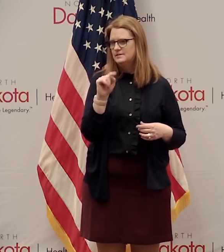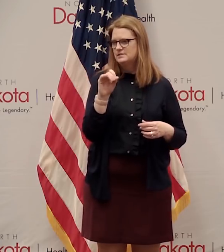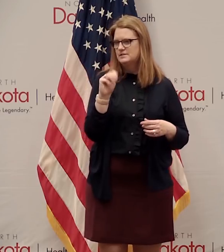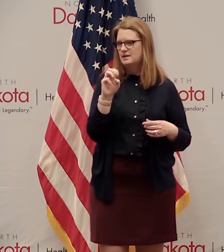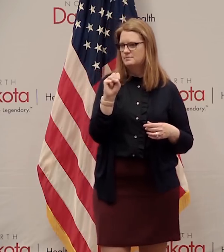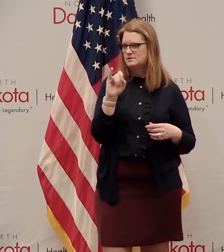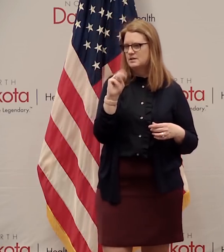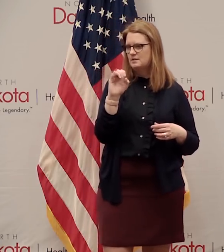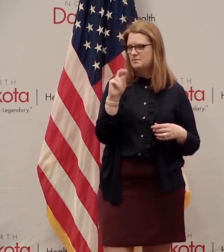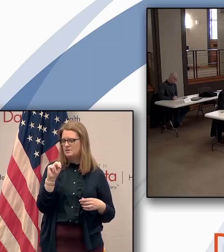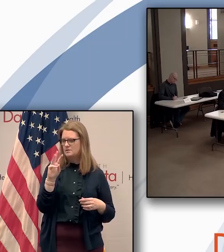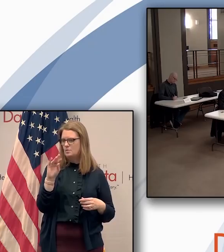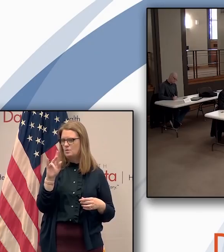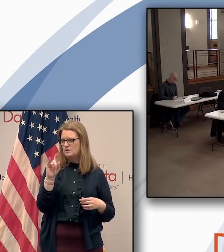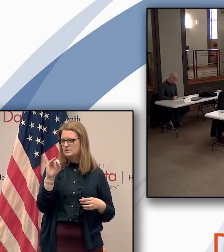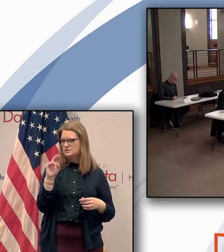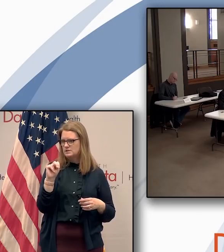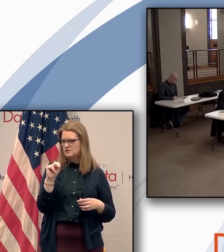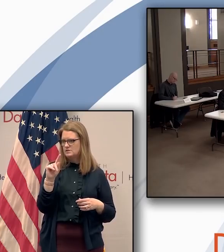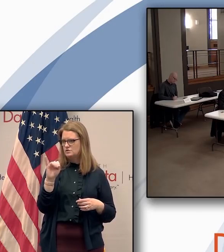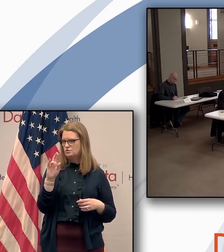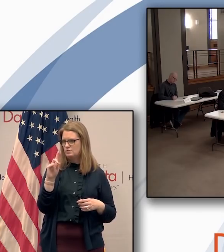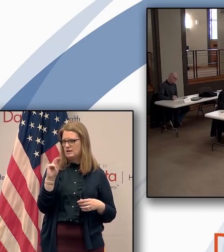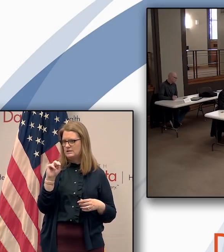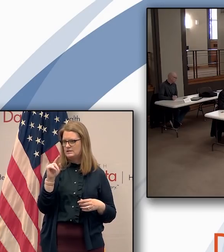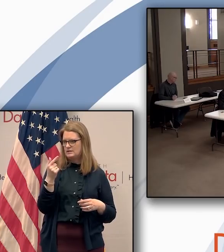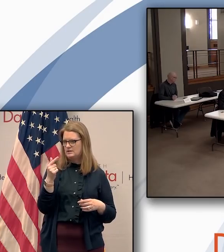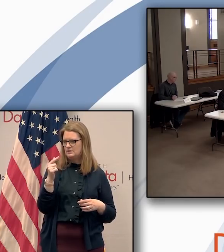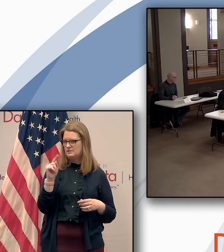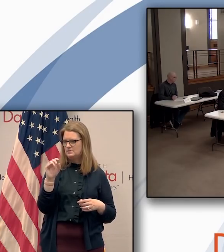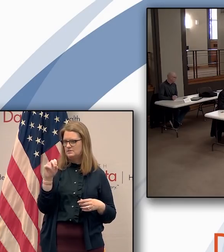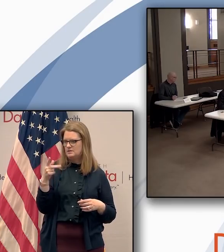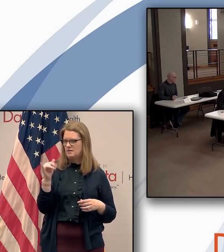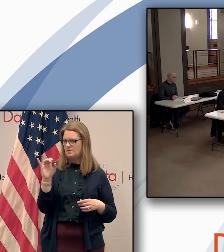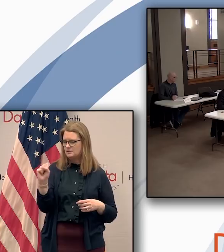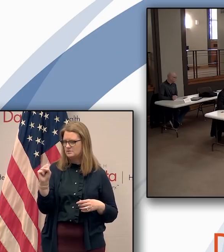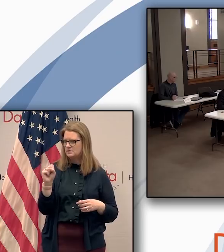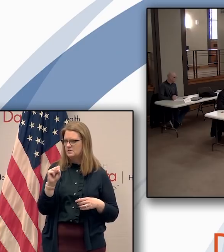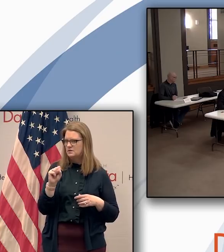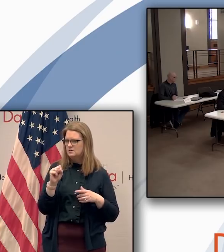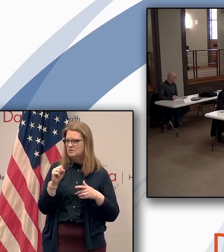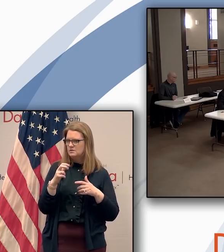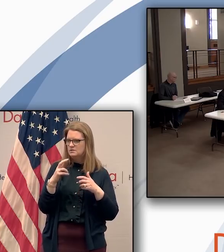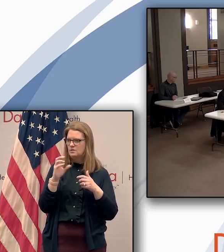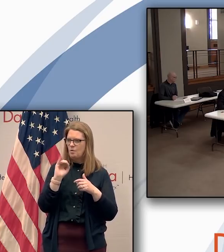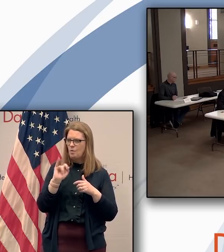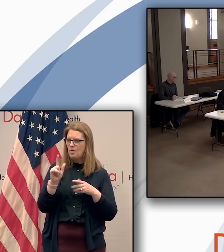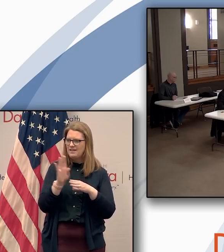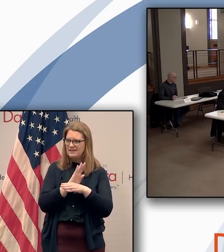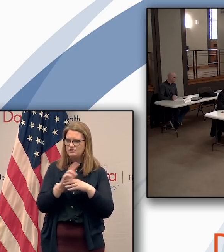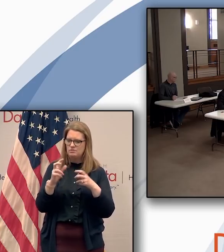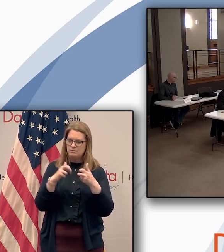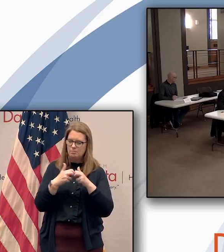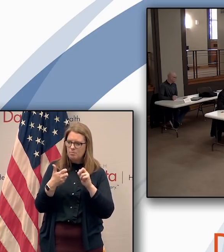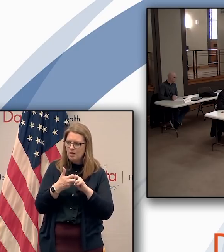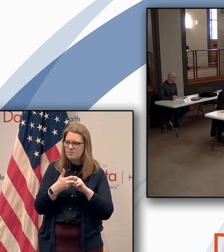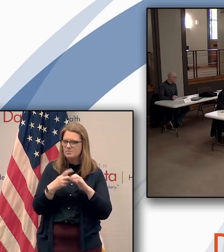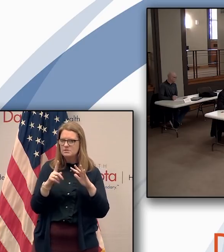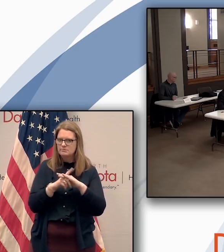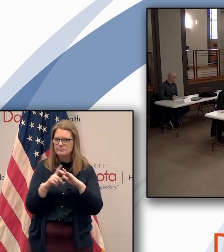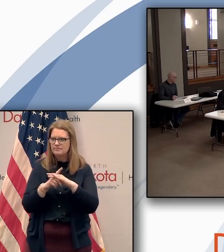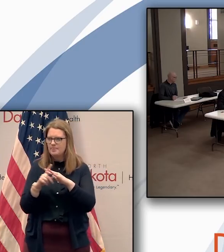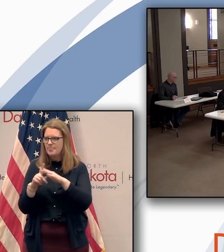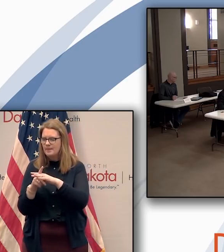Tom Simon with Williston Trending Topics. With all the difficulties in the oil industry we learned about today, what would you